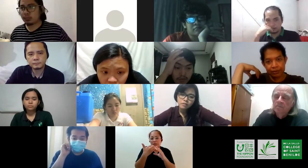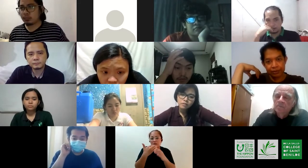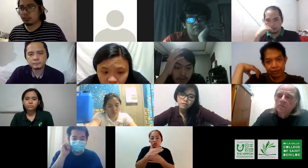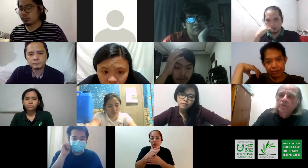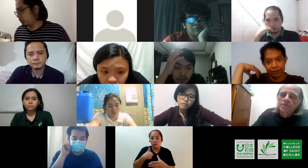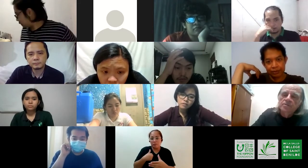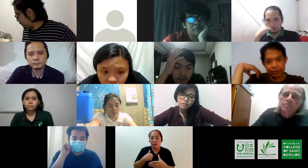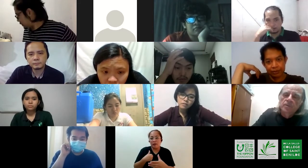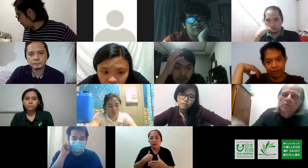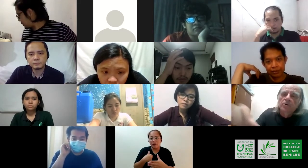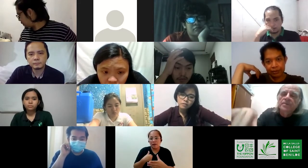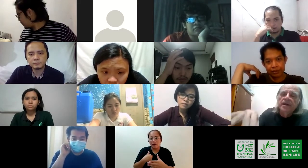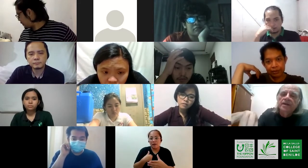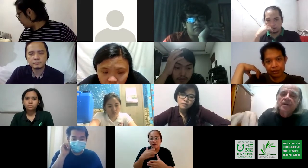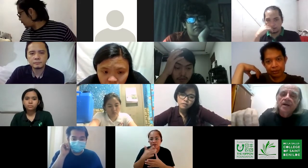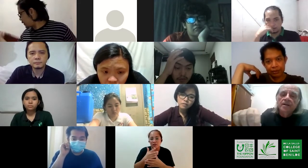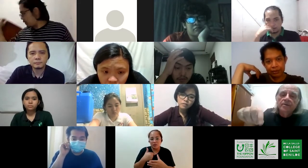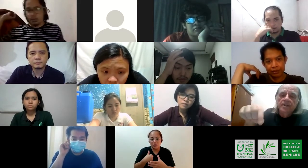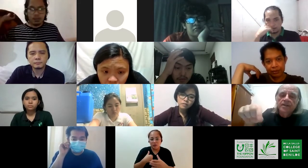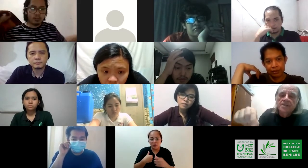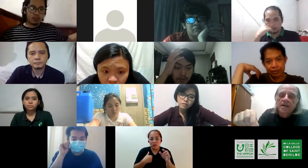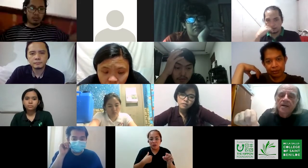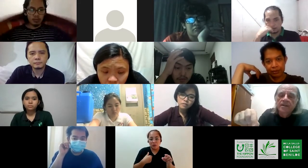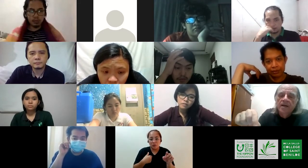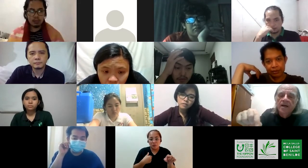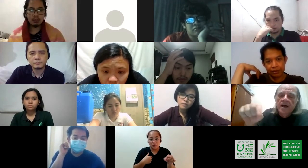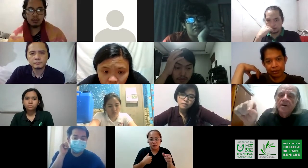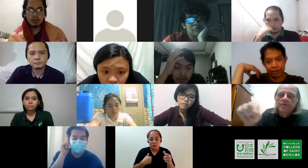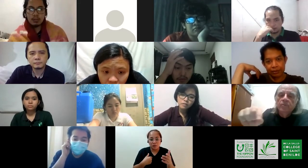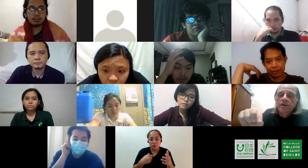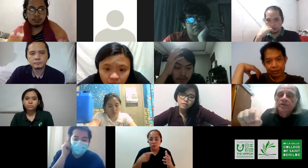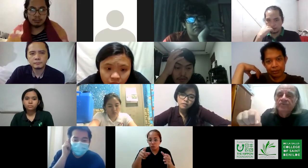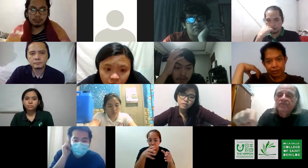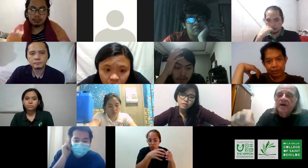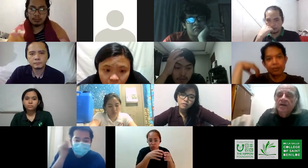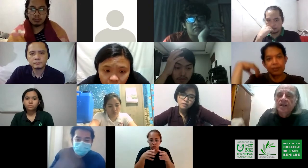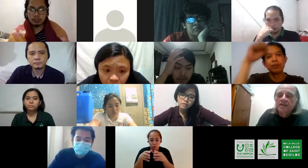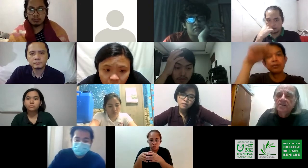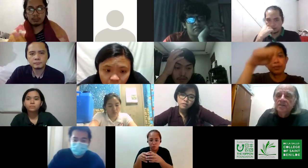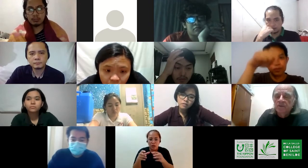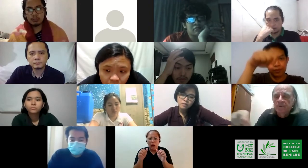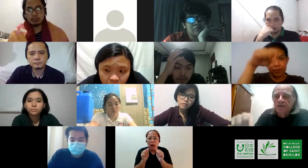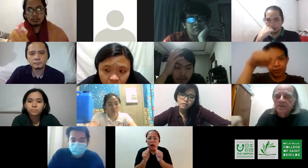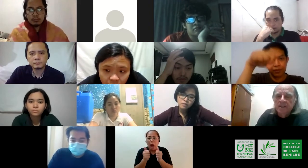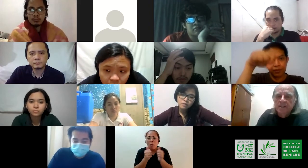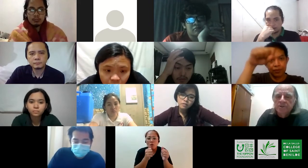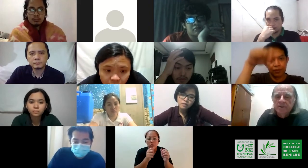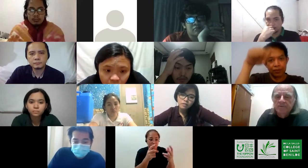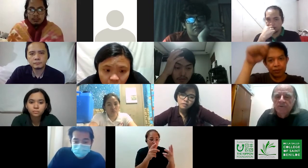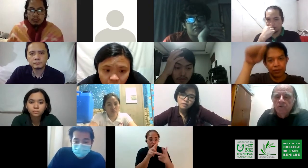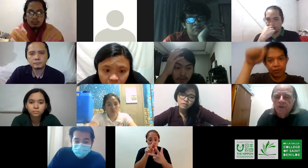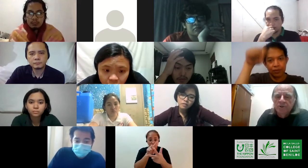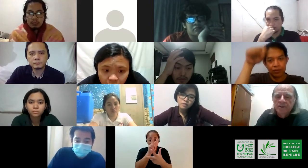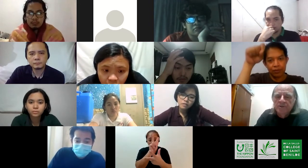So just the group can get together and decide how you want to finalize your presentation, if you want to change